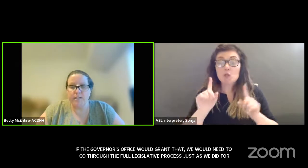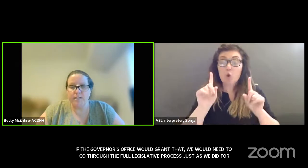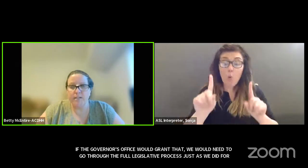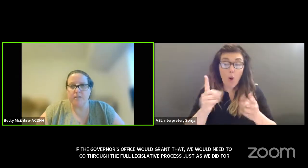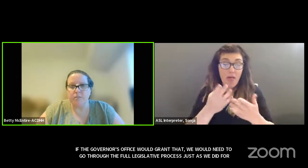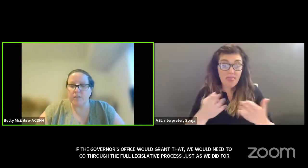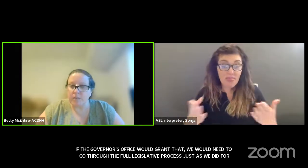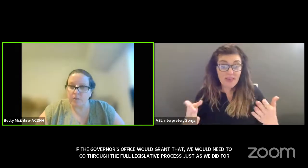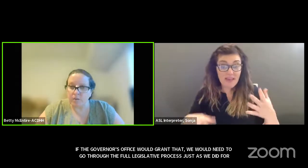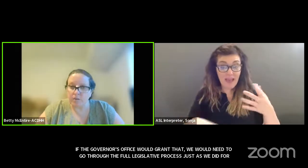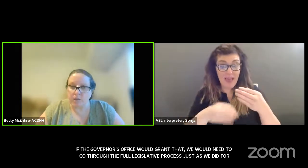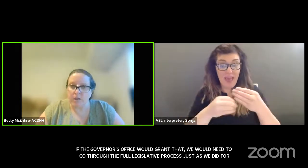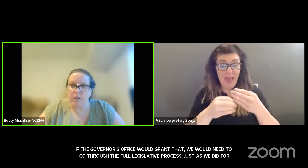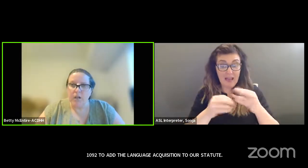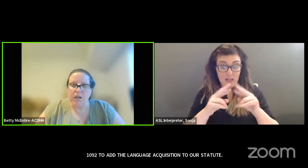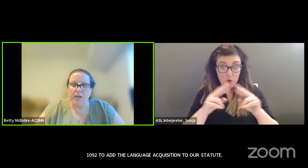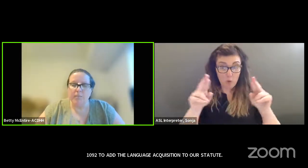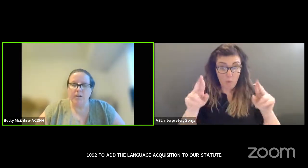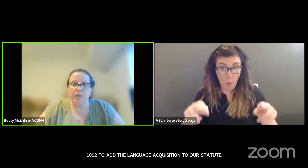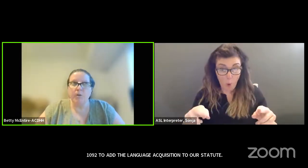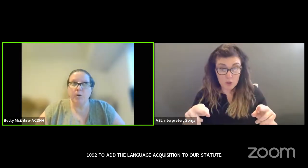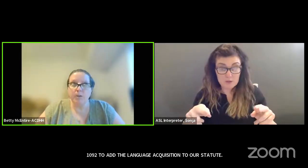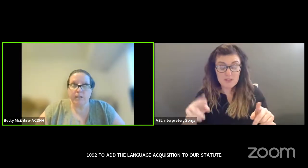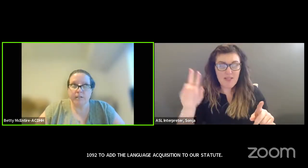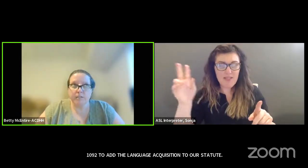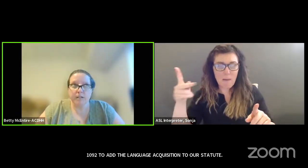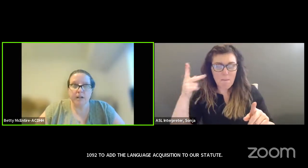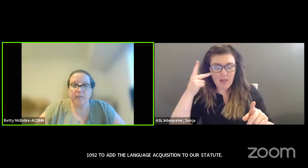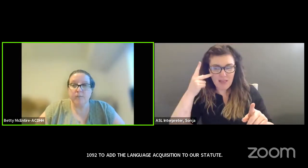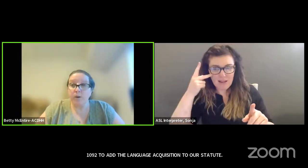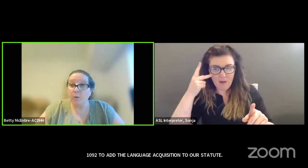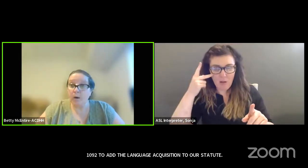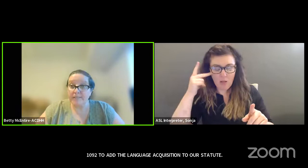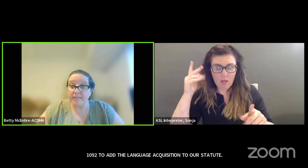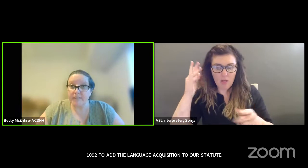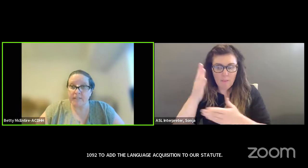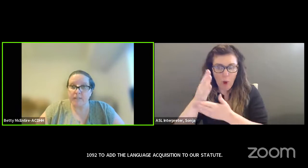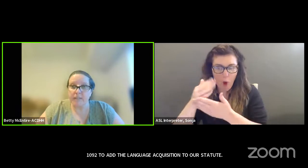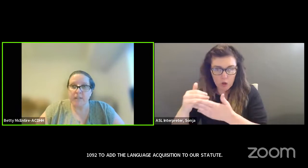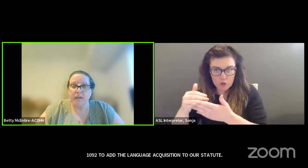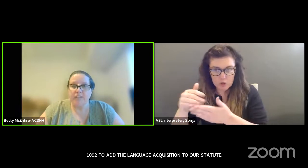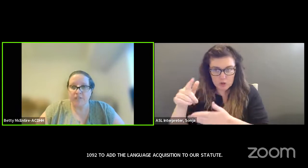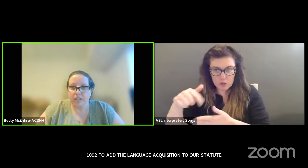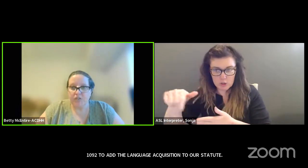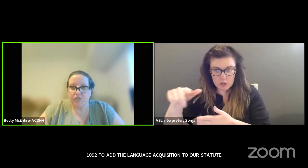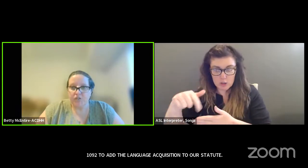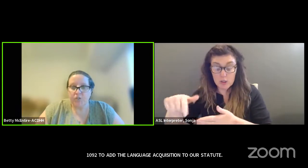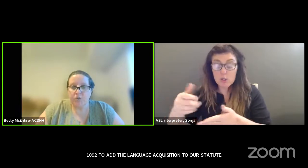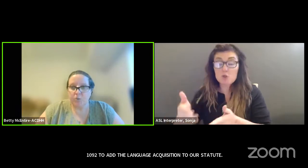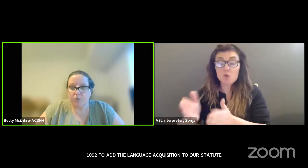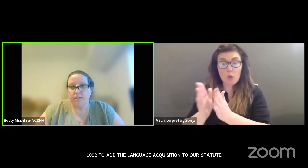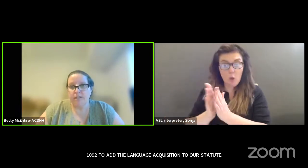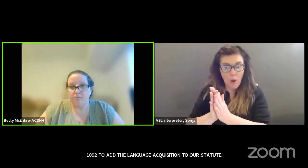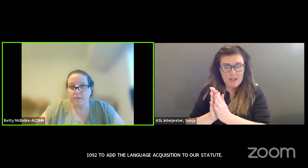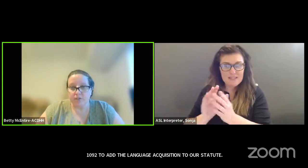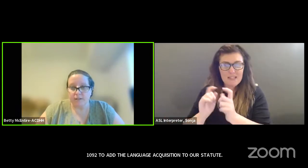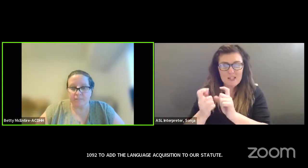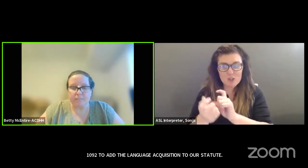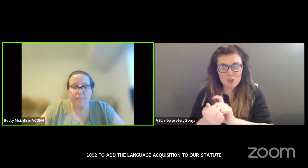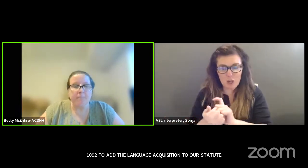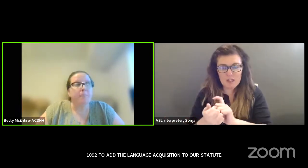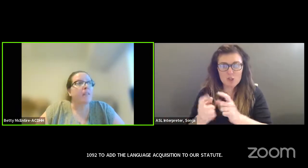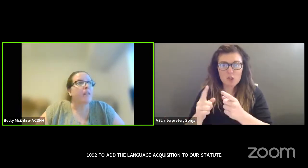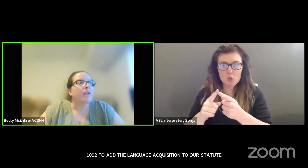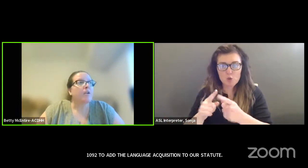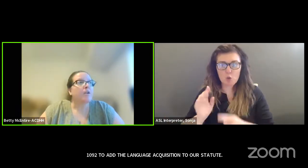report is the political component of requesting a change to a board and commission.